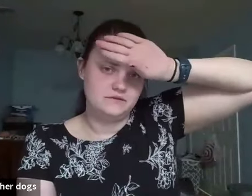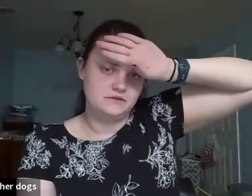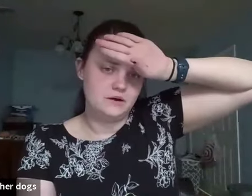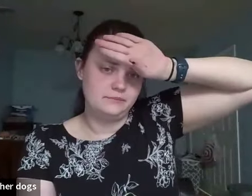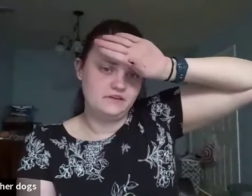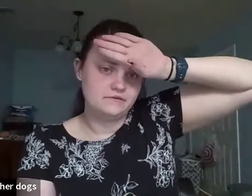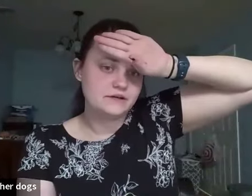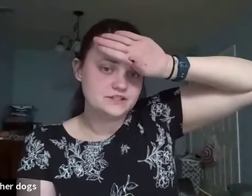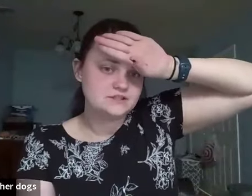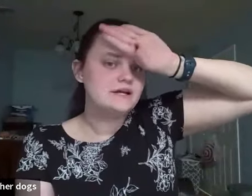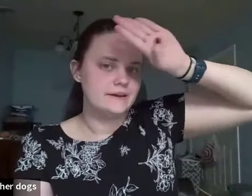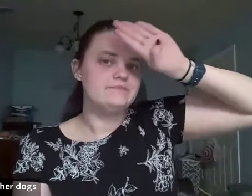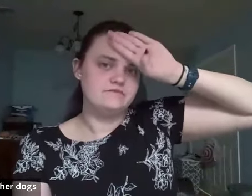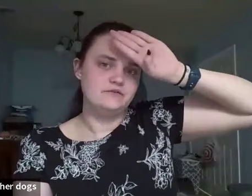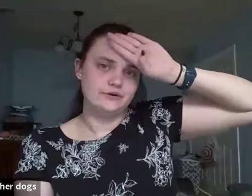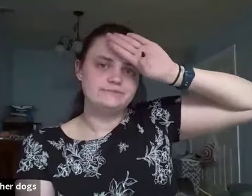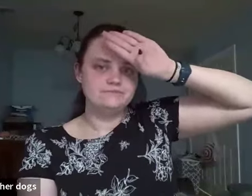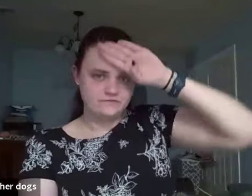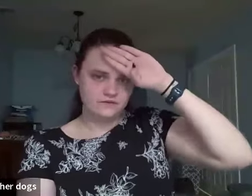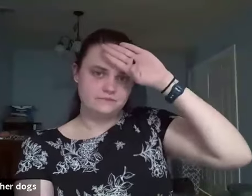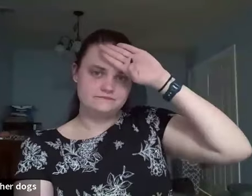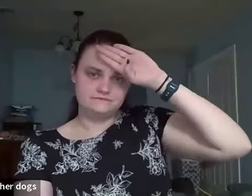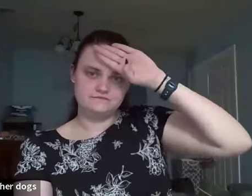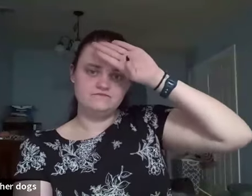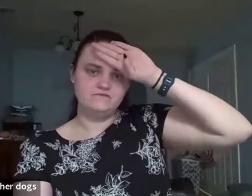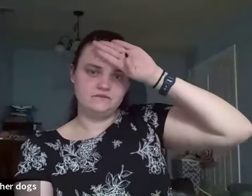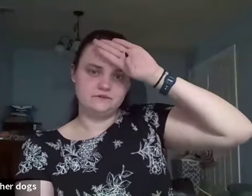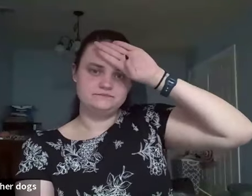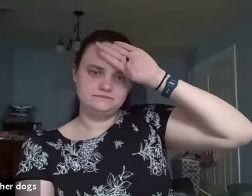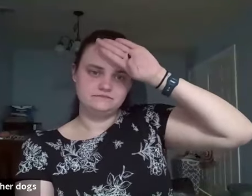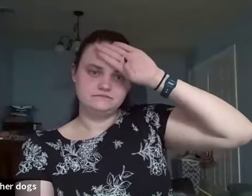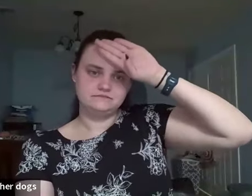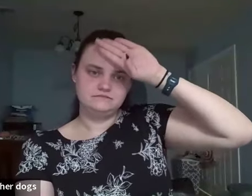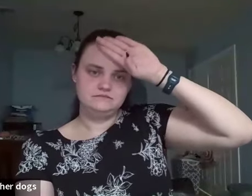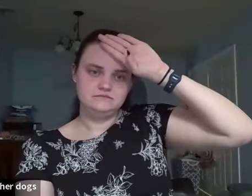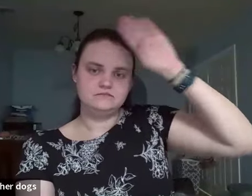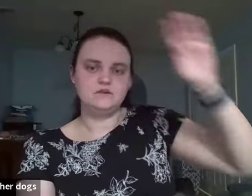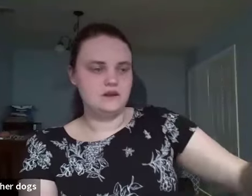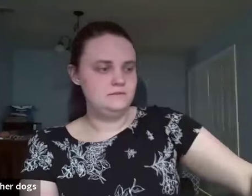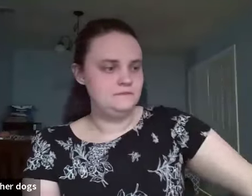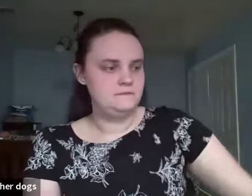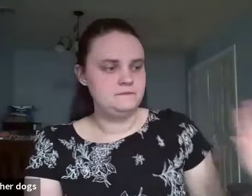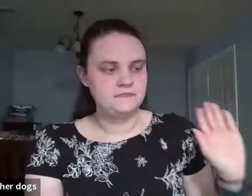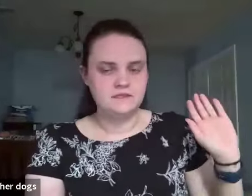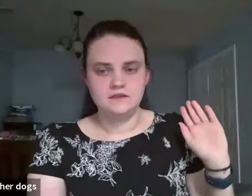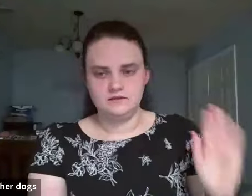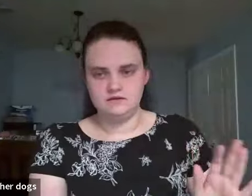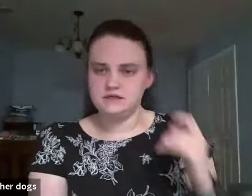feel feverish. Fever. Fever. Fever. Okay. All